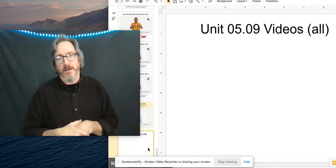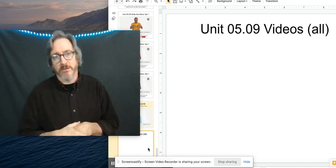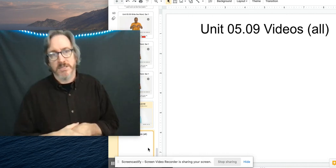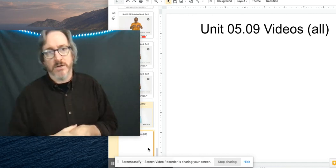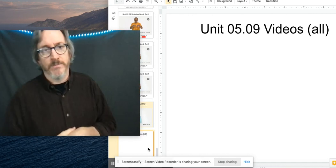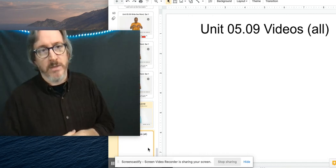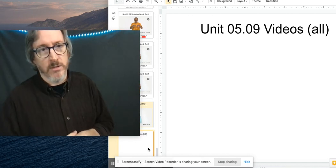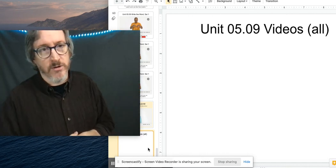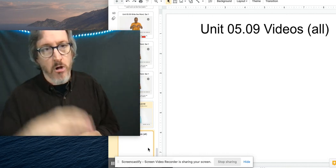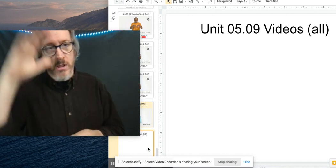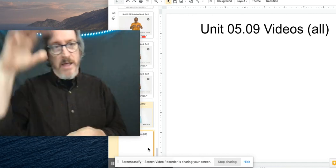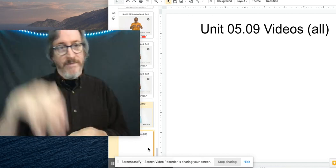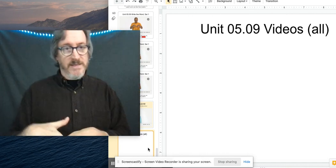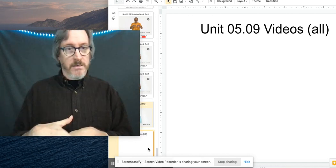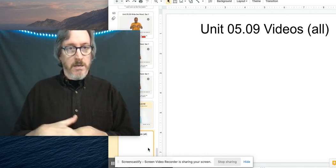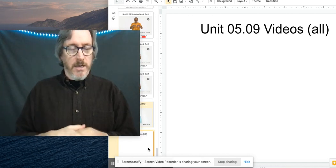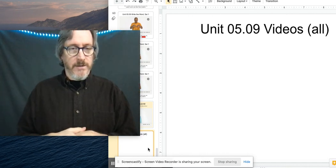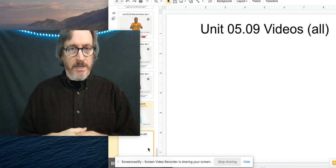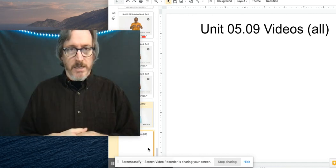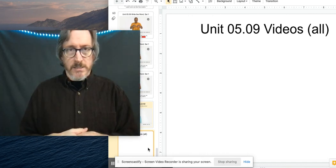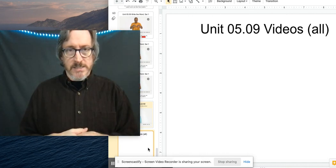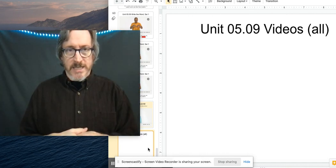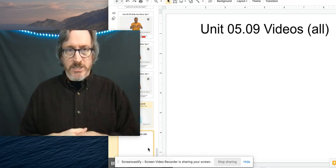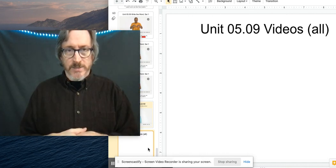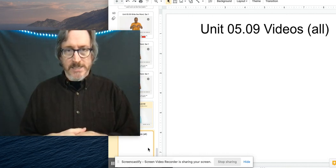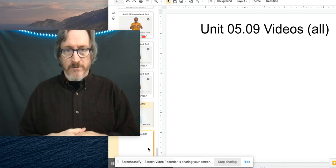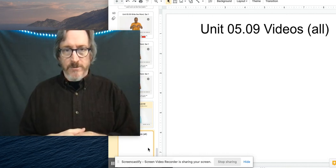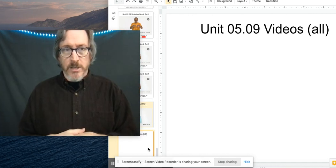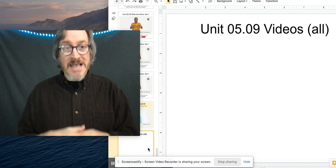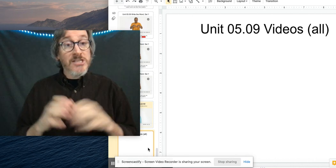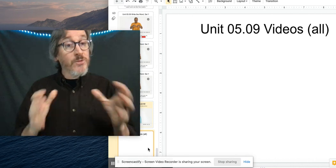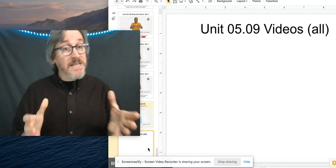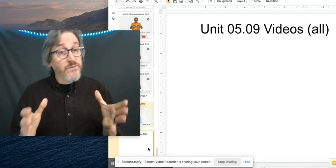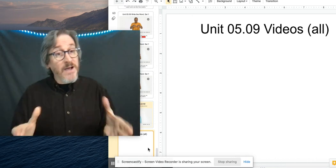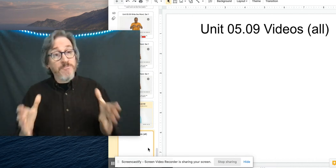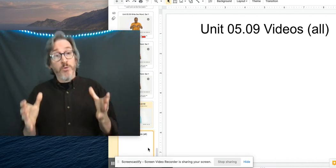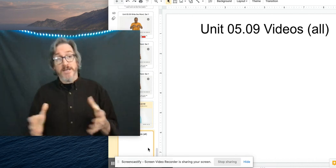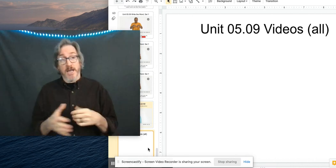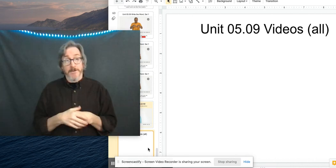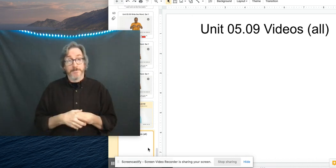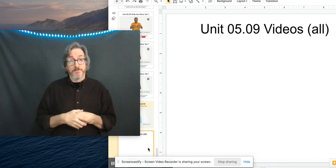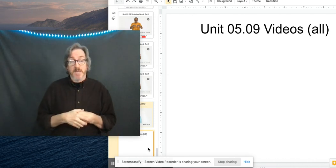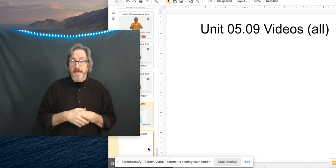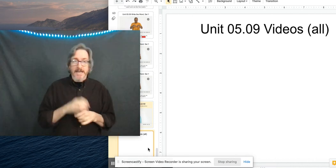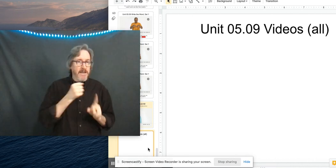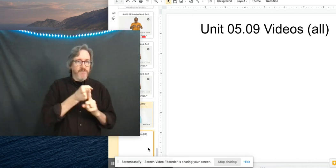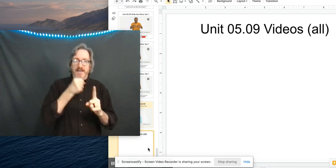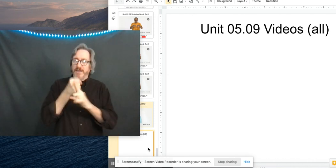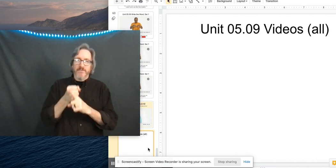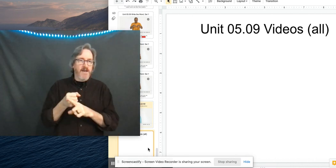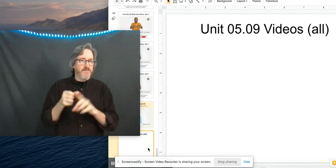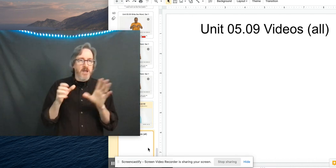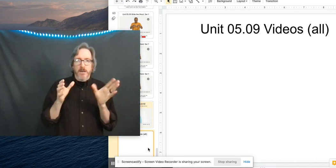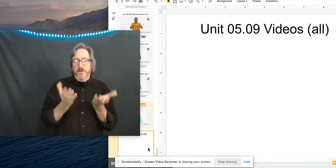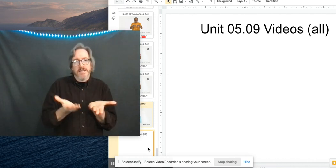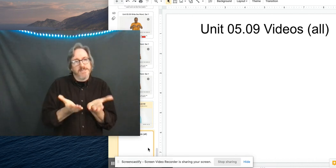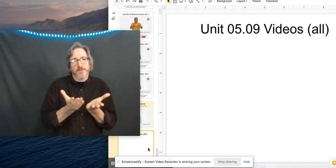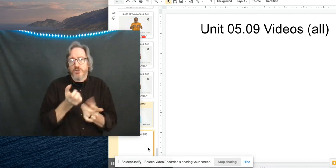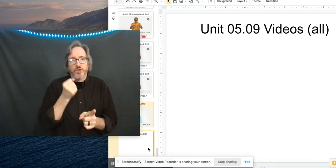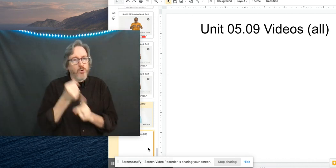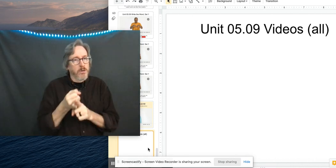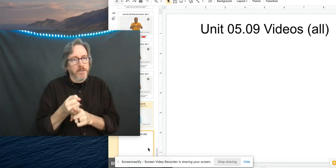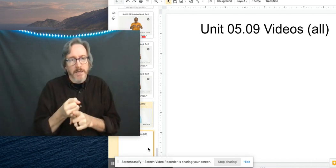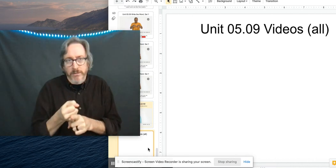put it in here. So they're all on the slideshow itself. So that's 5.9. And again, 5.8 and 5.9 are